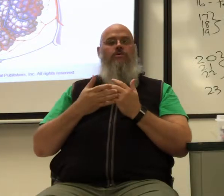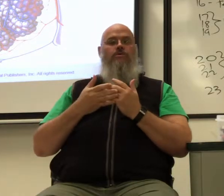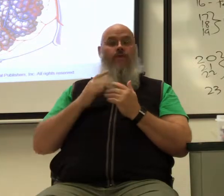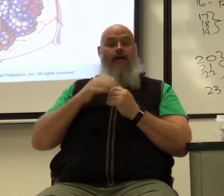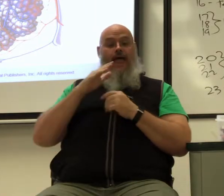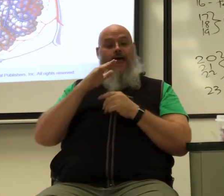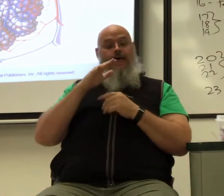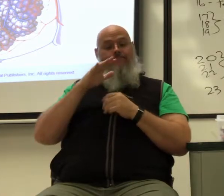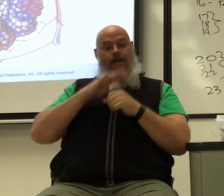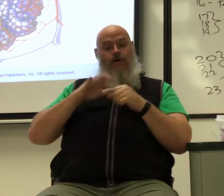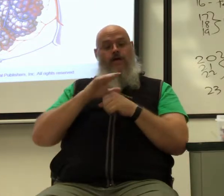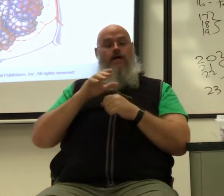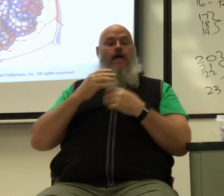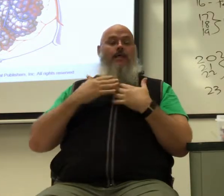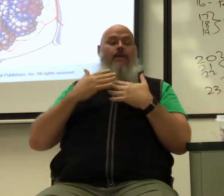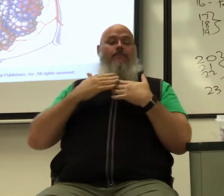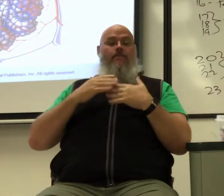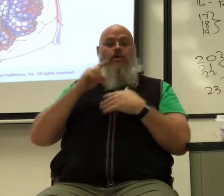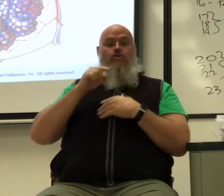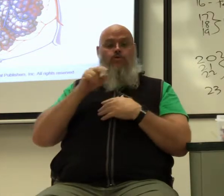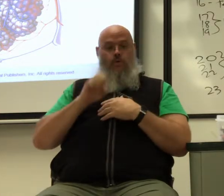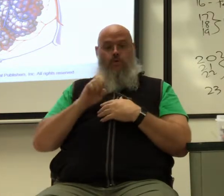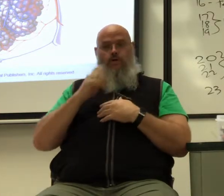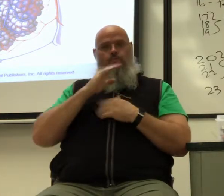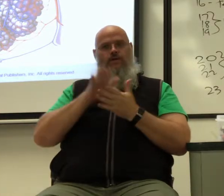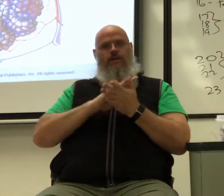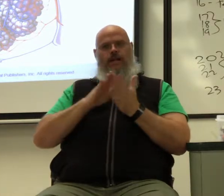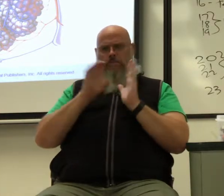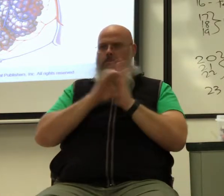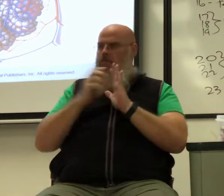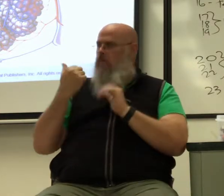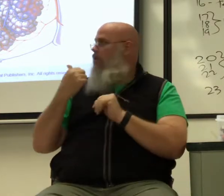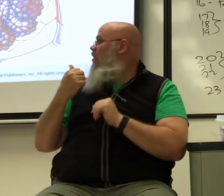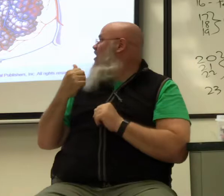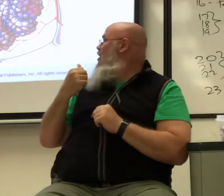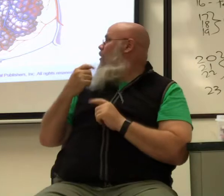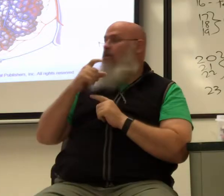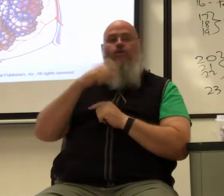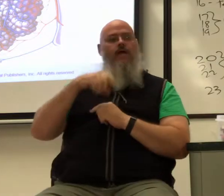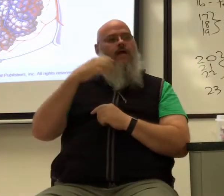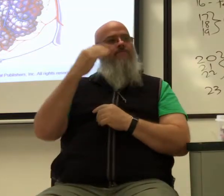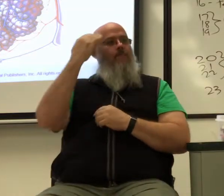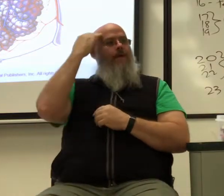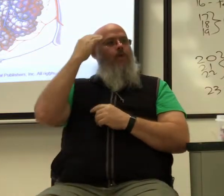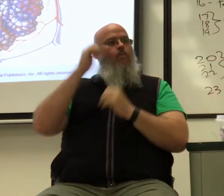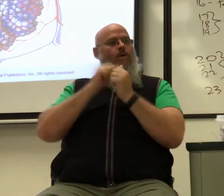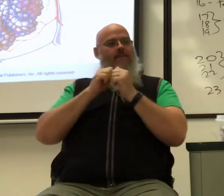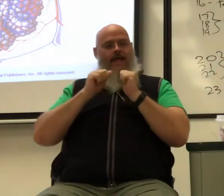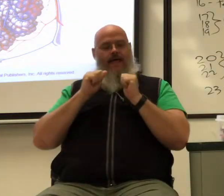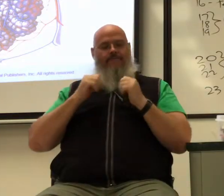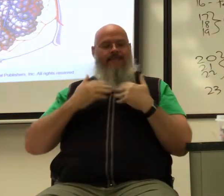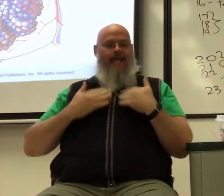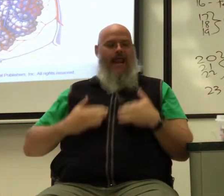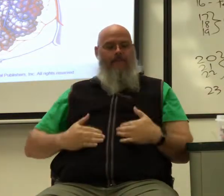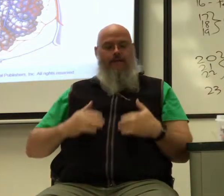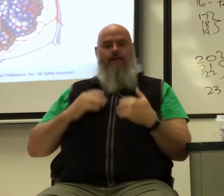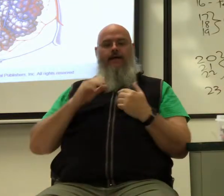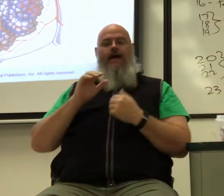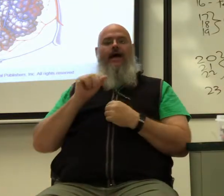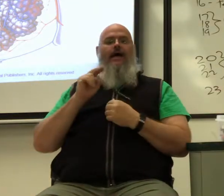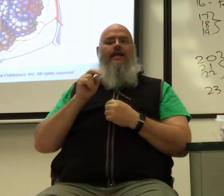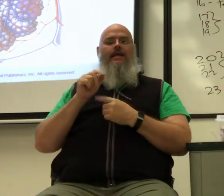zone shown here. It's a nice picture. I think the anatomy you need to be familiar with is that know